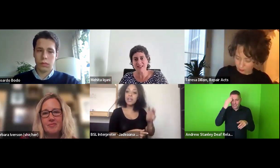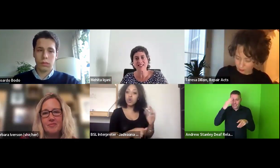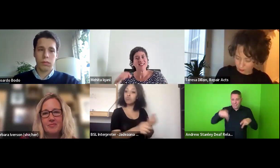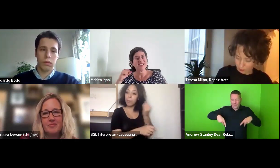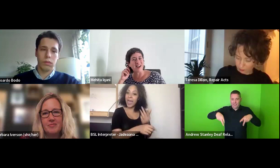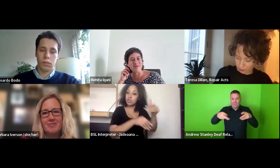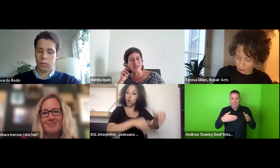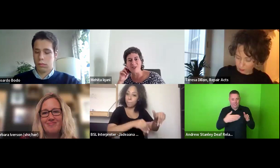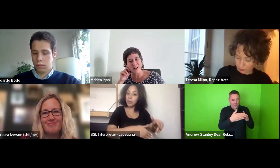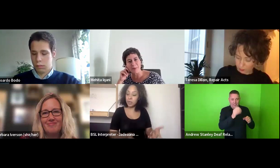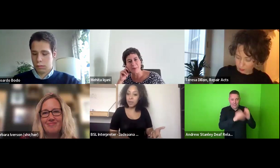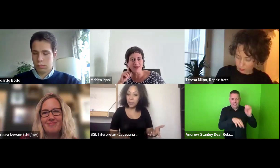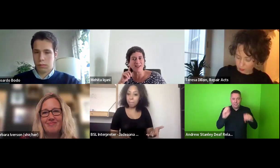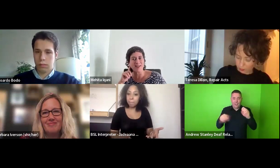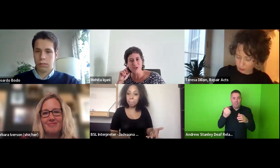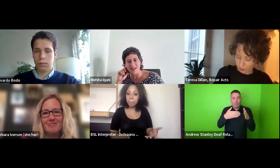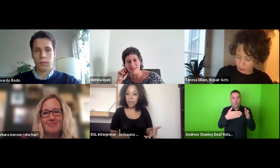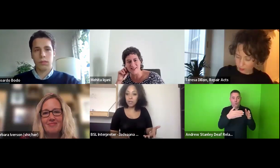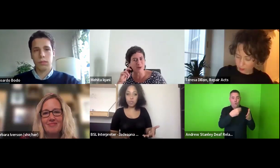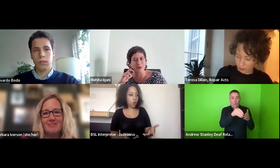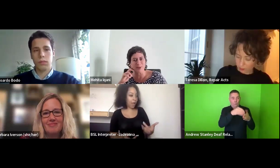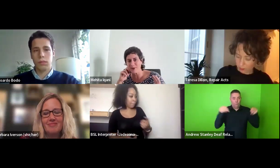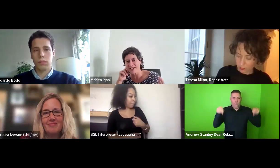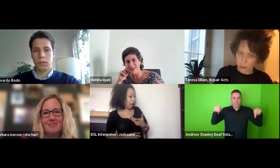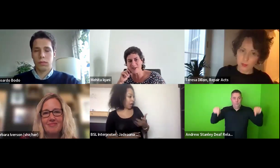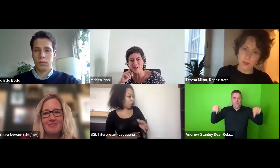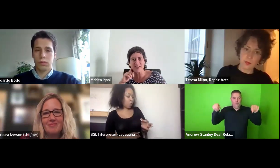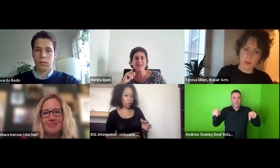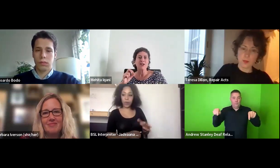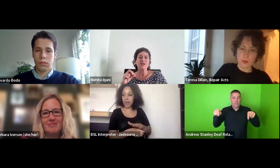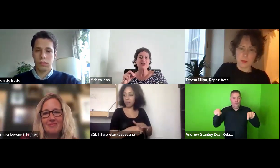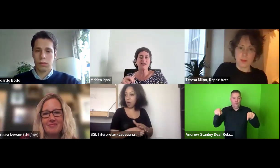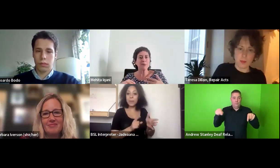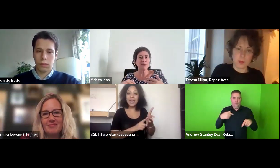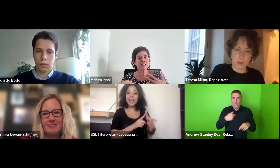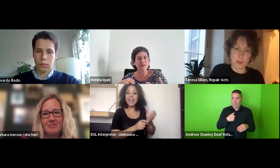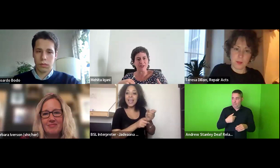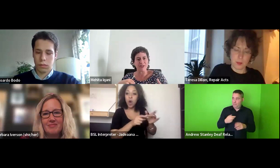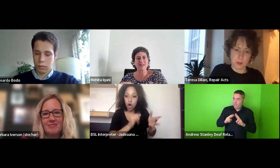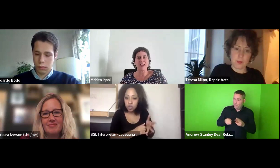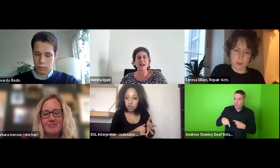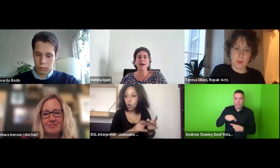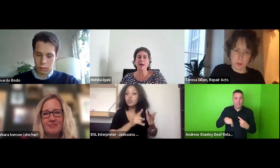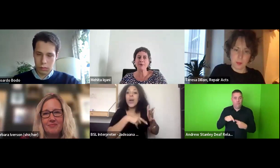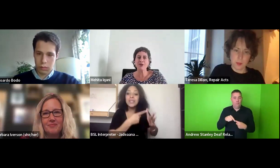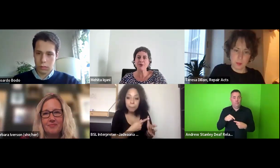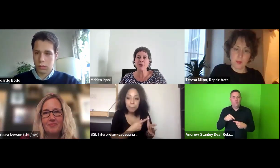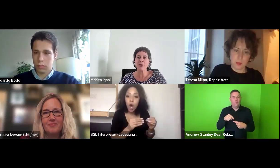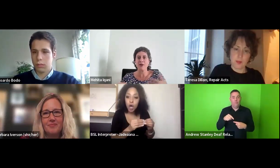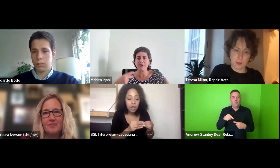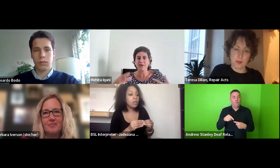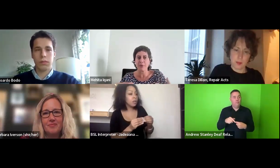things fixed if you're in Kampala or Johannesburg or Lagos, right? So it's a little bit different,